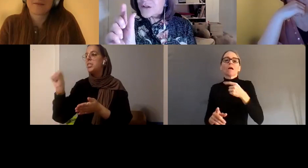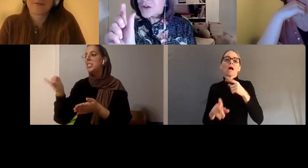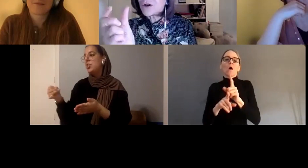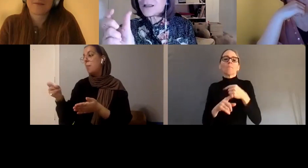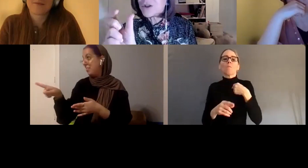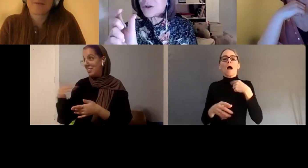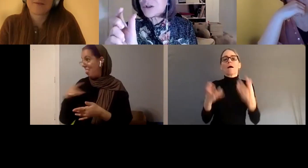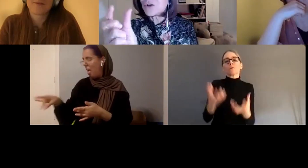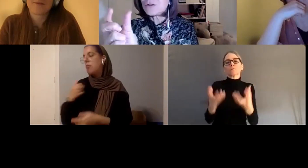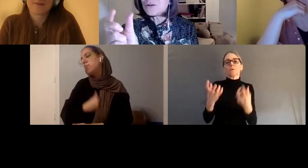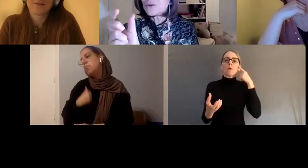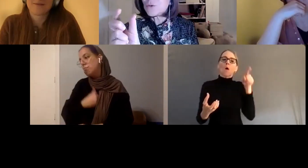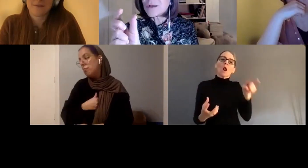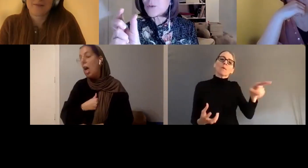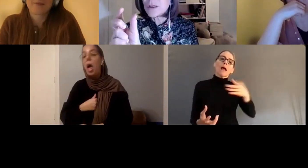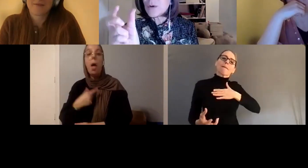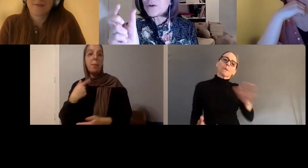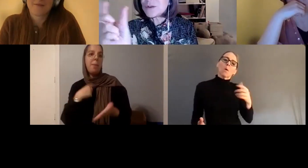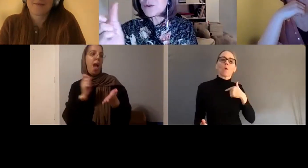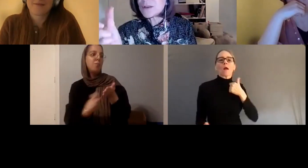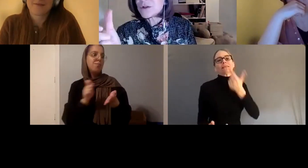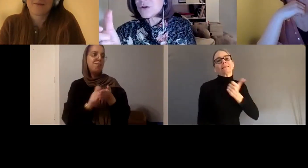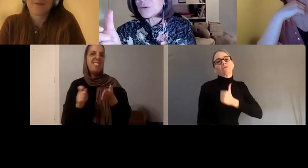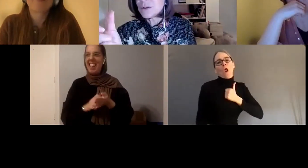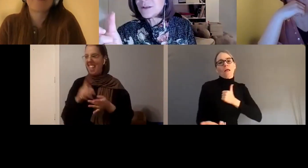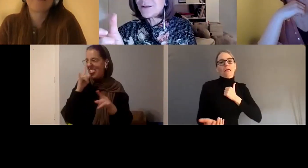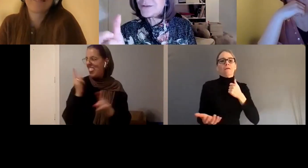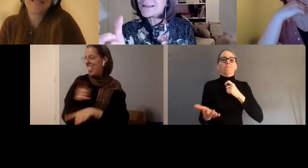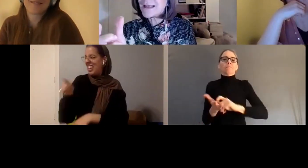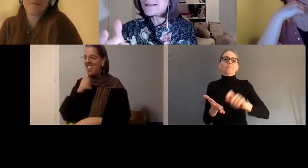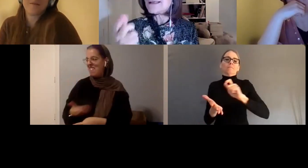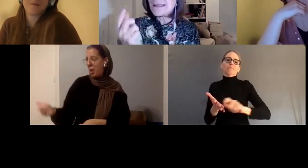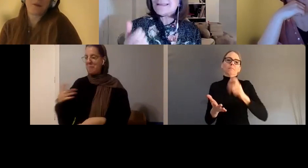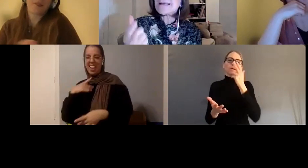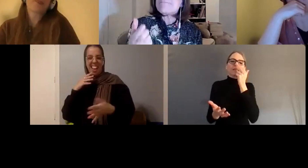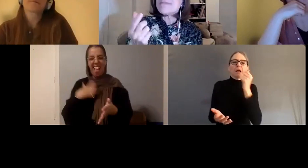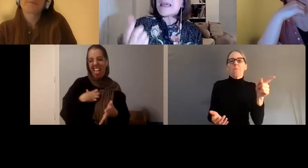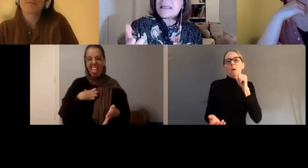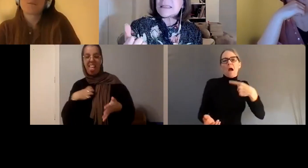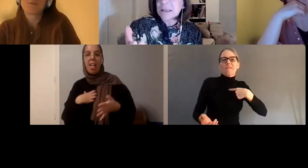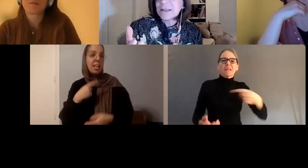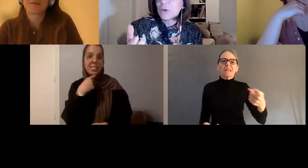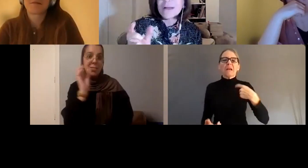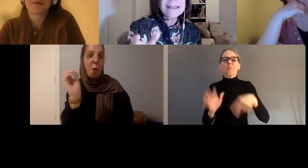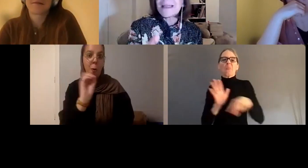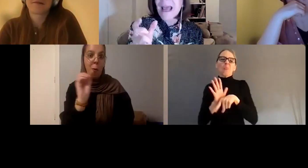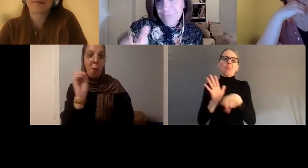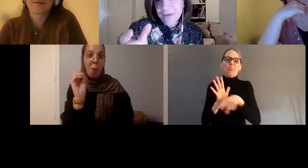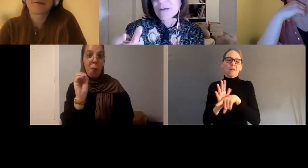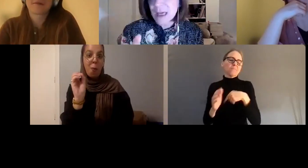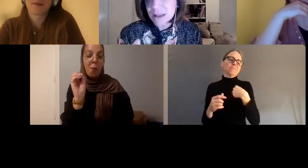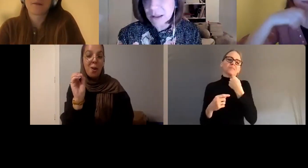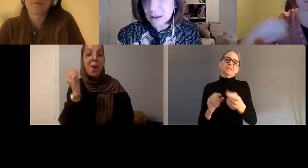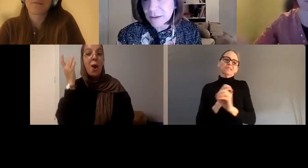kind of snarky Sherry Turkle 2021, 2022 that says, isn't it amazing? Or isn't it